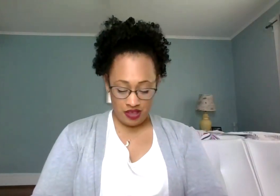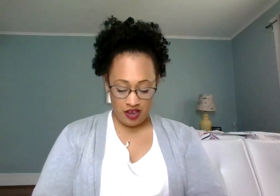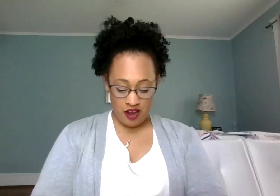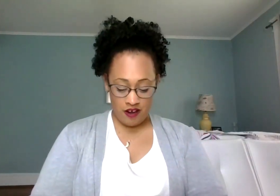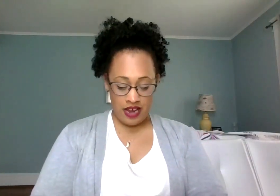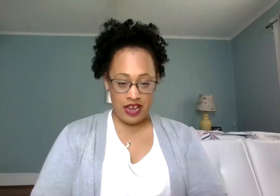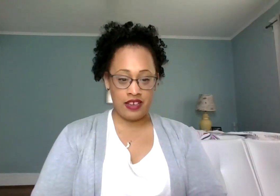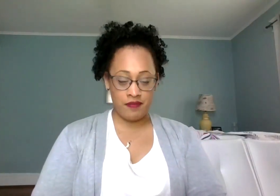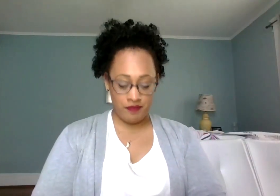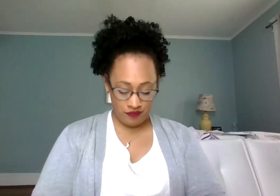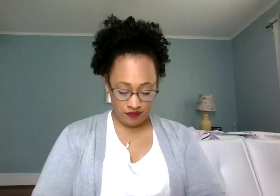All right.